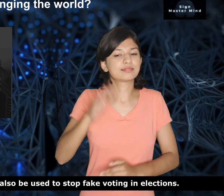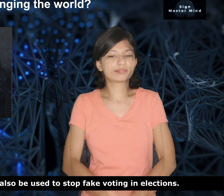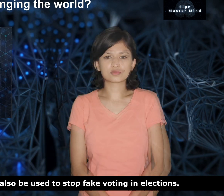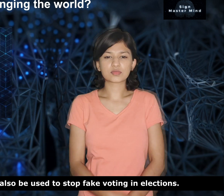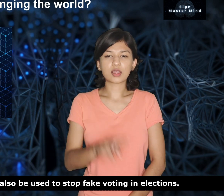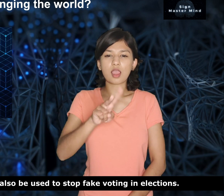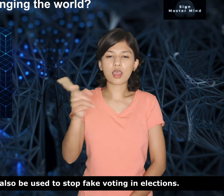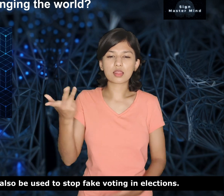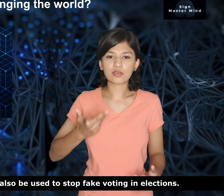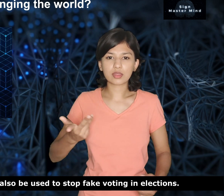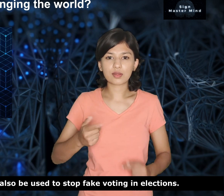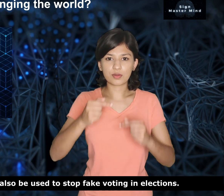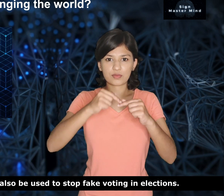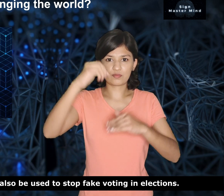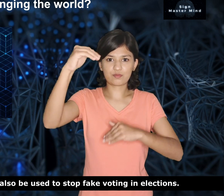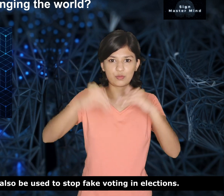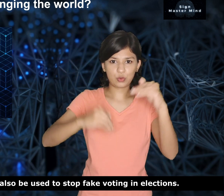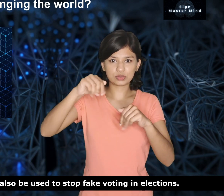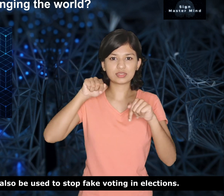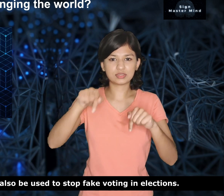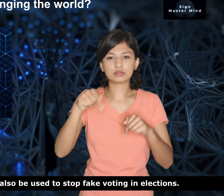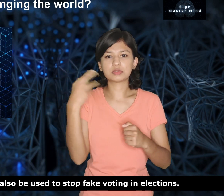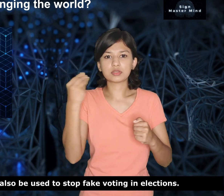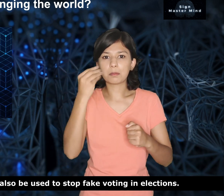It can also be used to stop fake voting in elections.